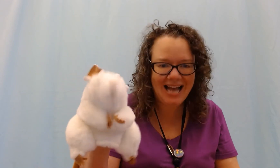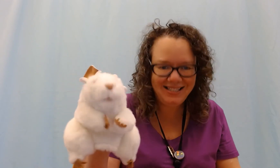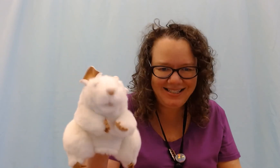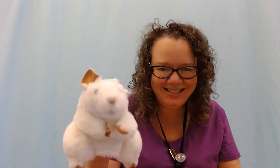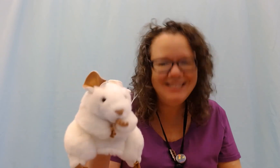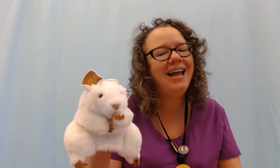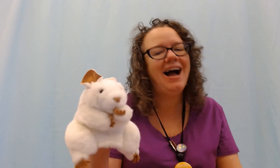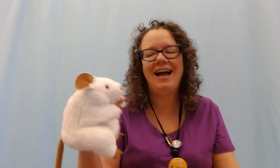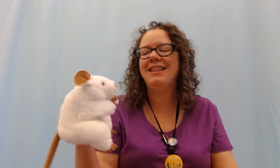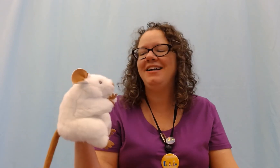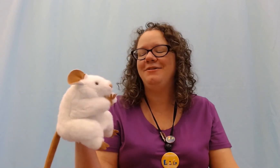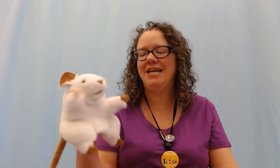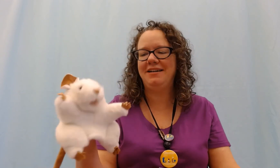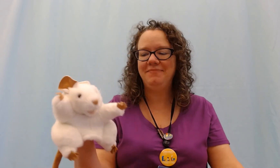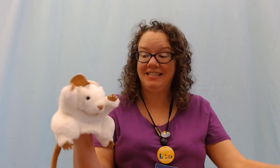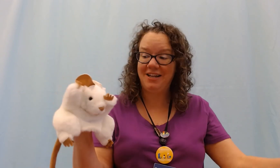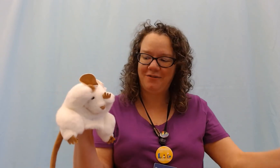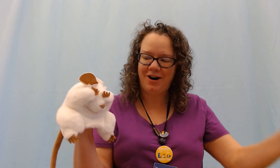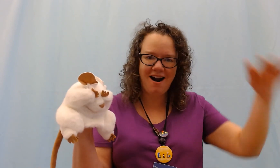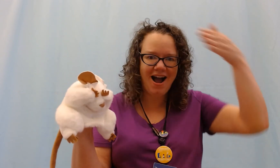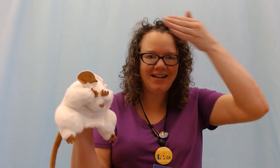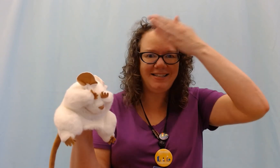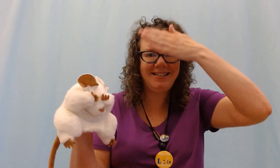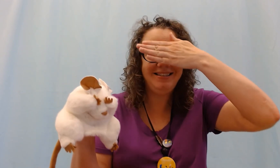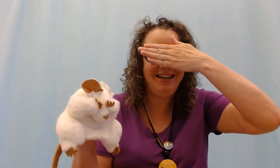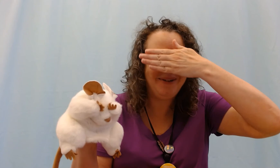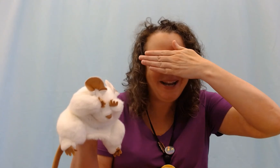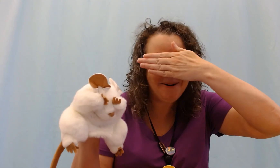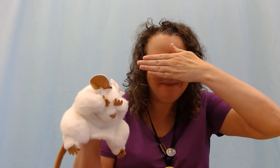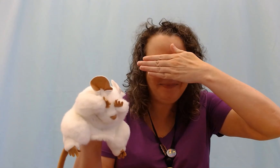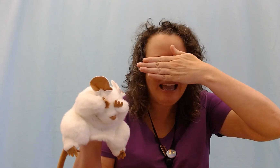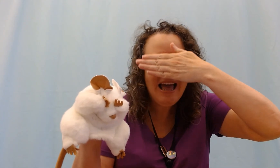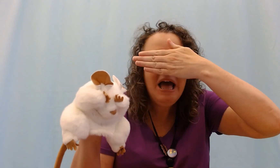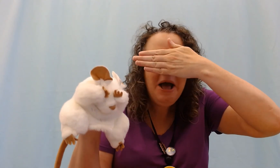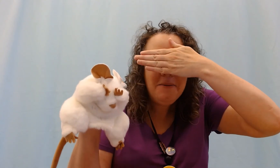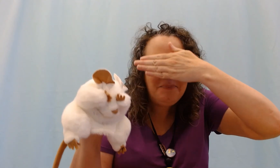Yes. Yeah, I thought you did. Let's cover our eyes. Here we go.